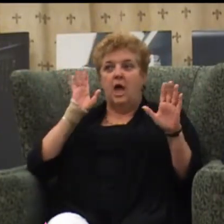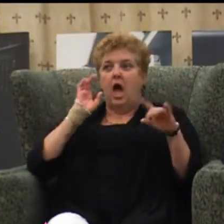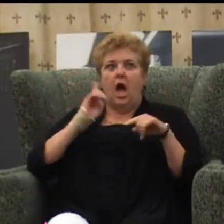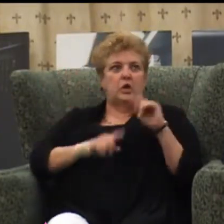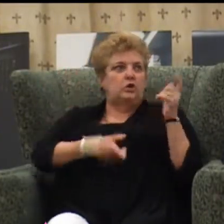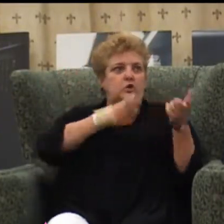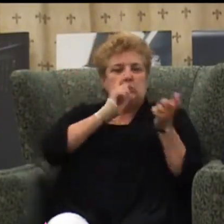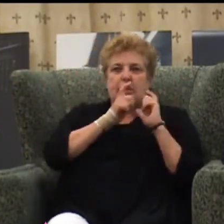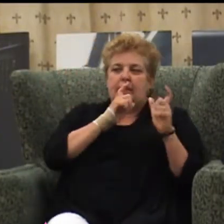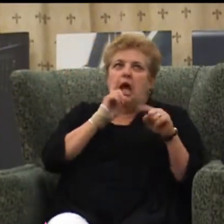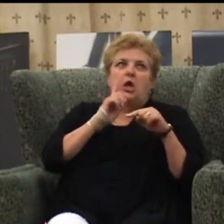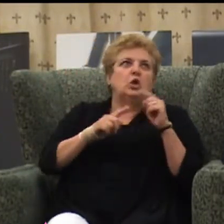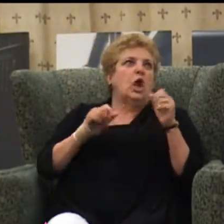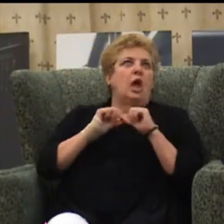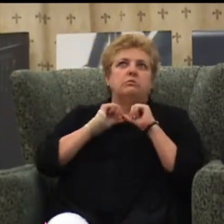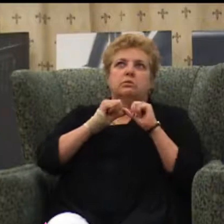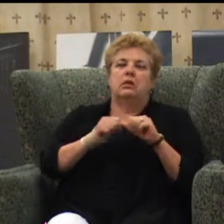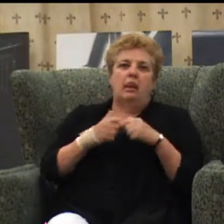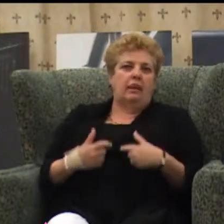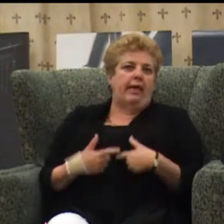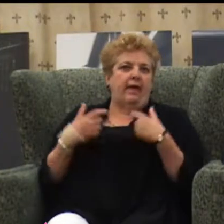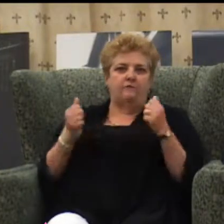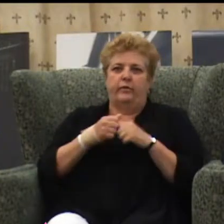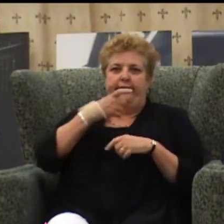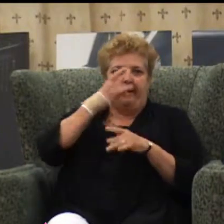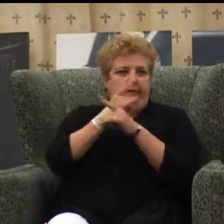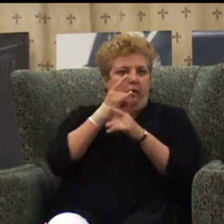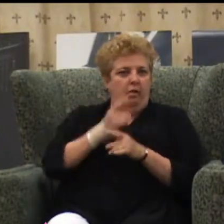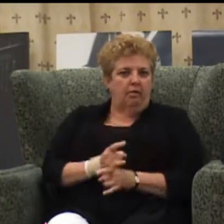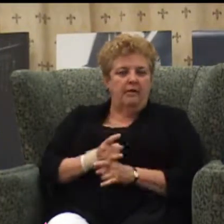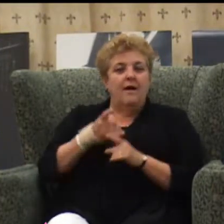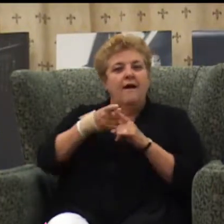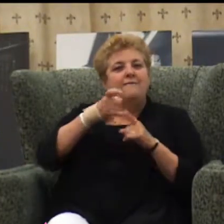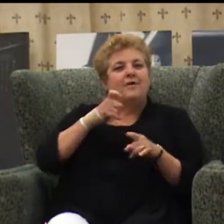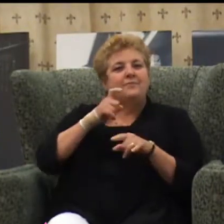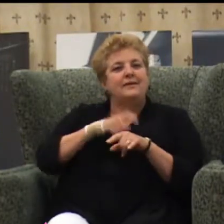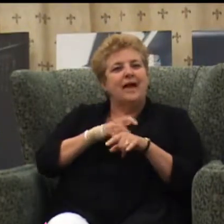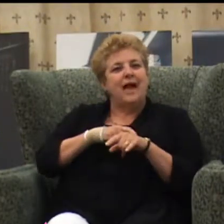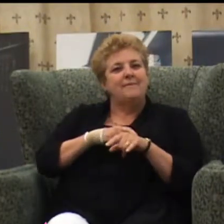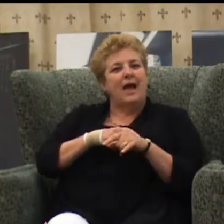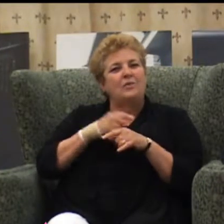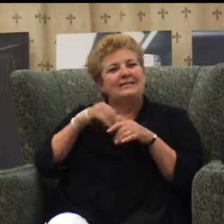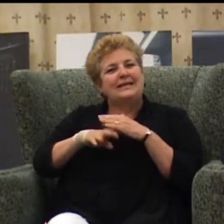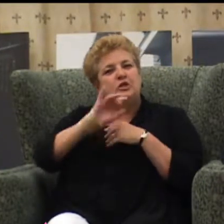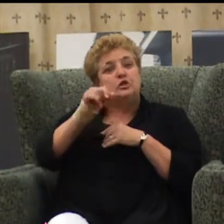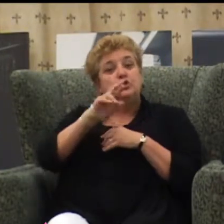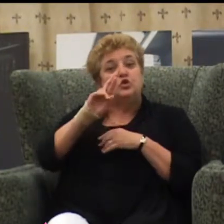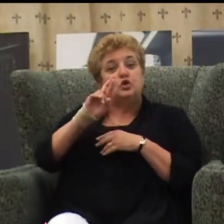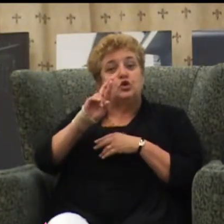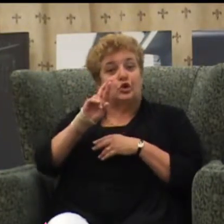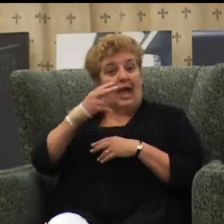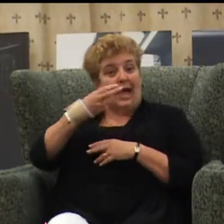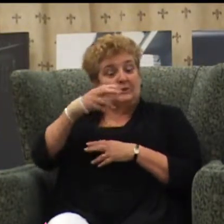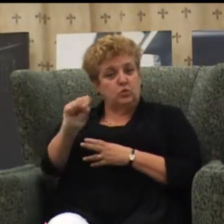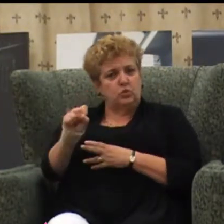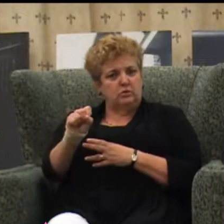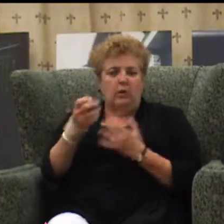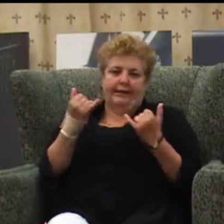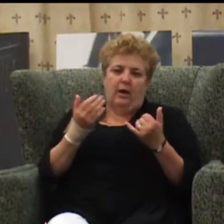see that. From the time I was in junior high school, they call it middle school now. I mean, I'm in 8th grade. I'm already passed out under the